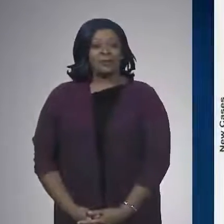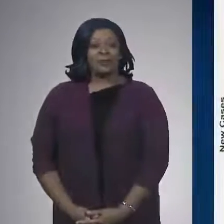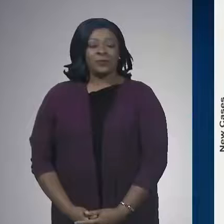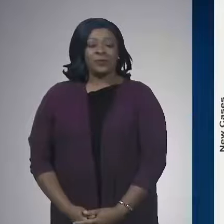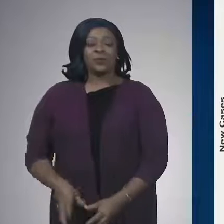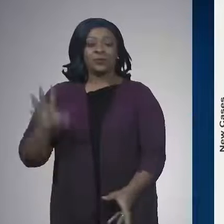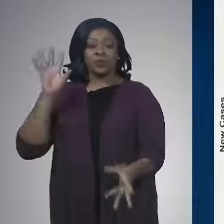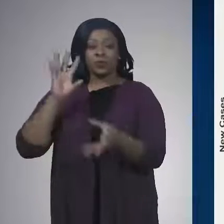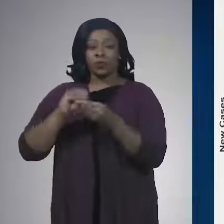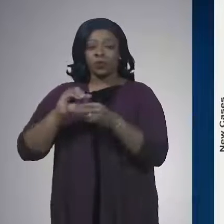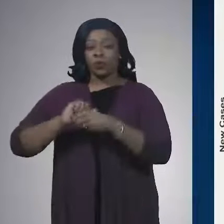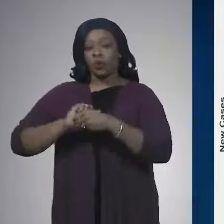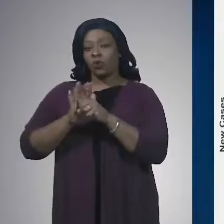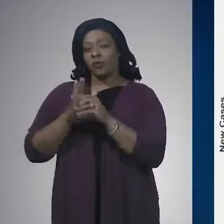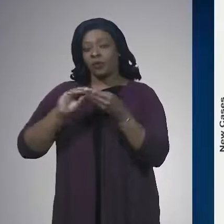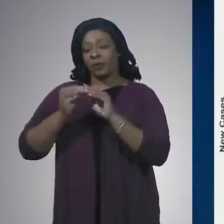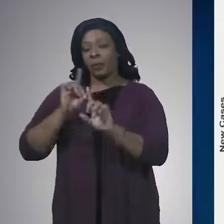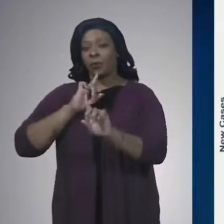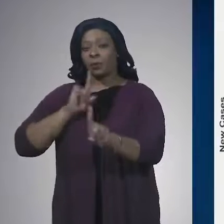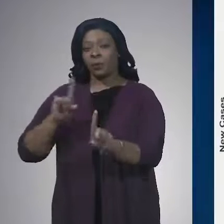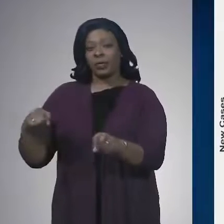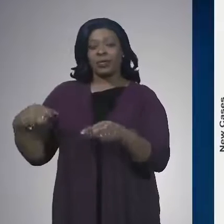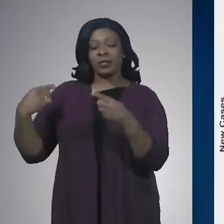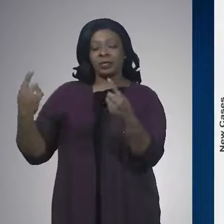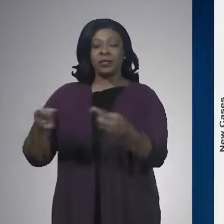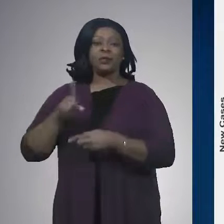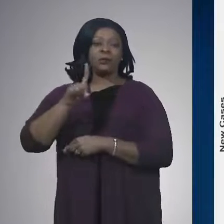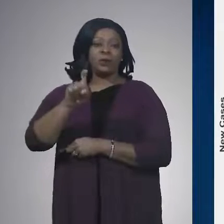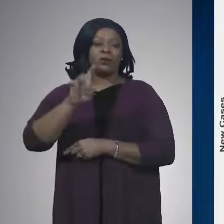Total COVID-19 cases reported today,